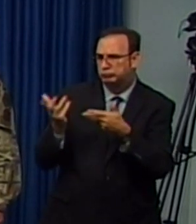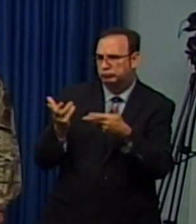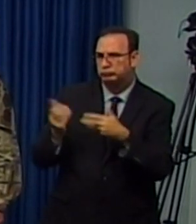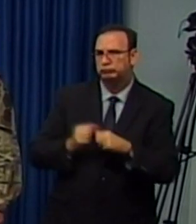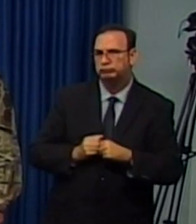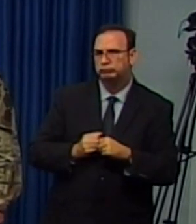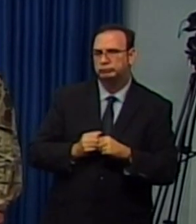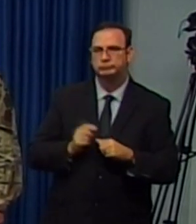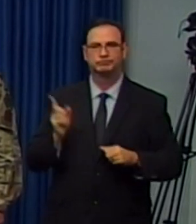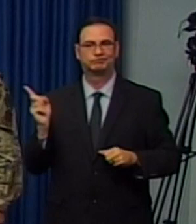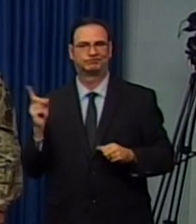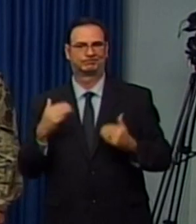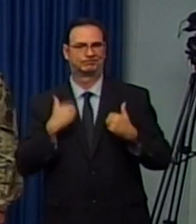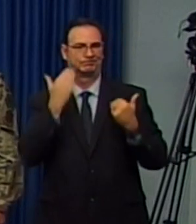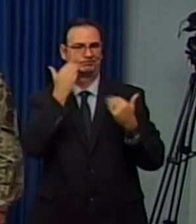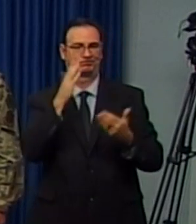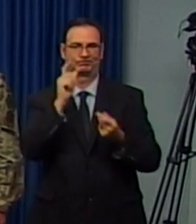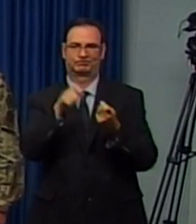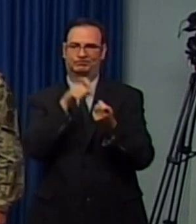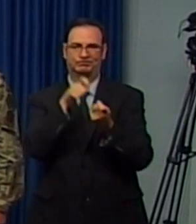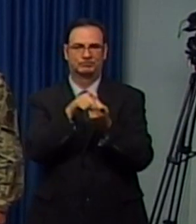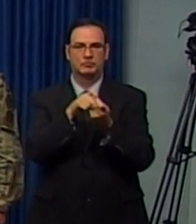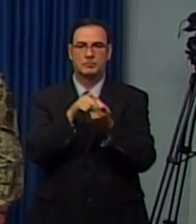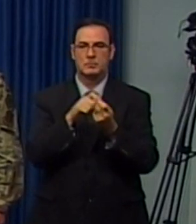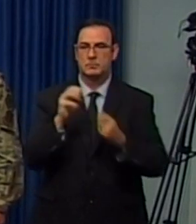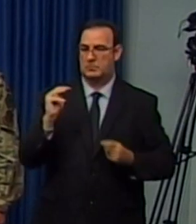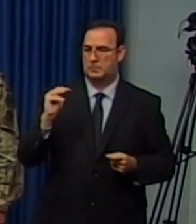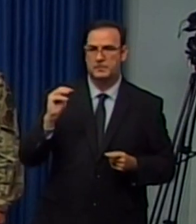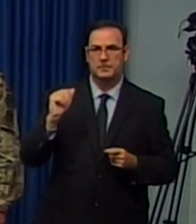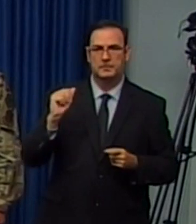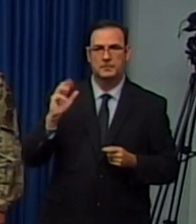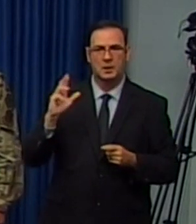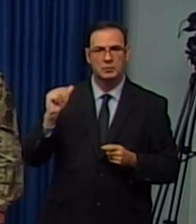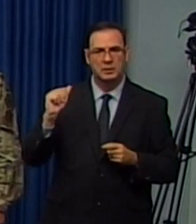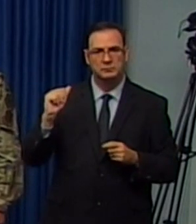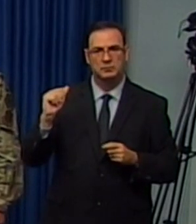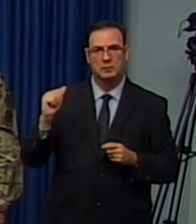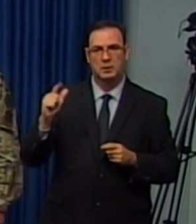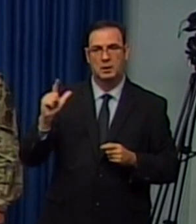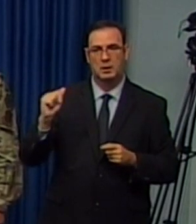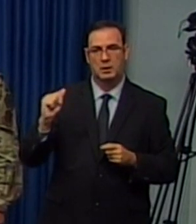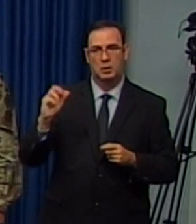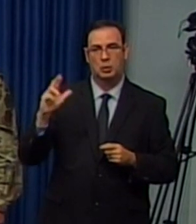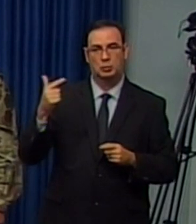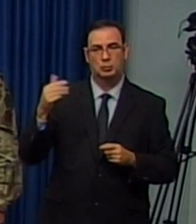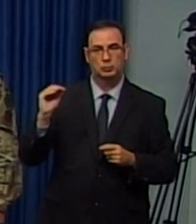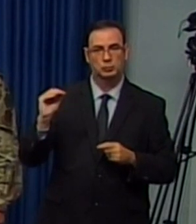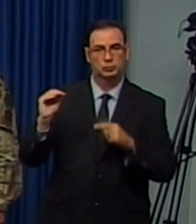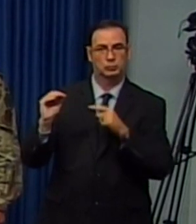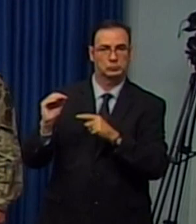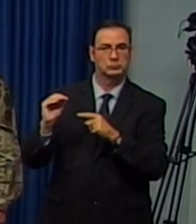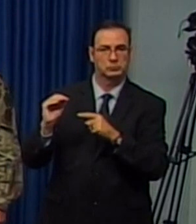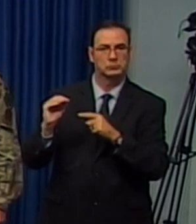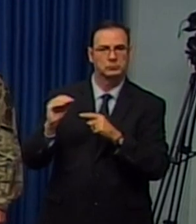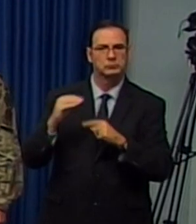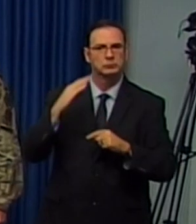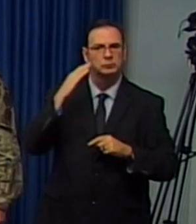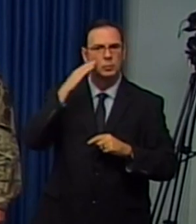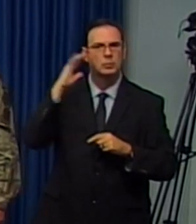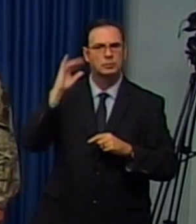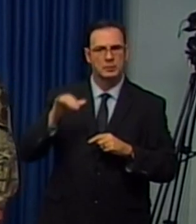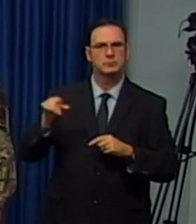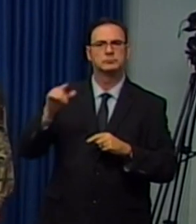anything specifically about Mar-a-Lago. Obviously Palm Beach County's evacuation zones are more of the east